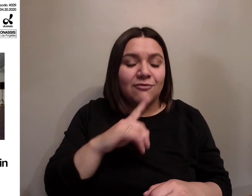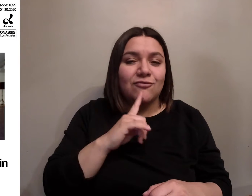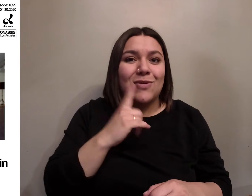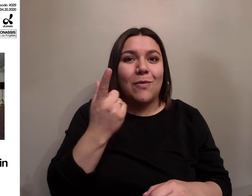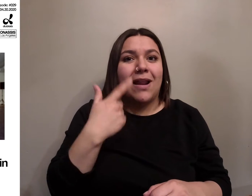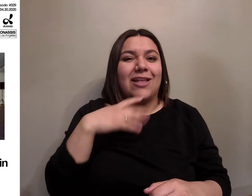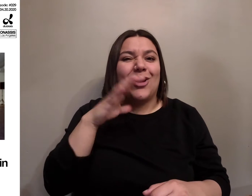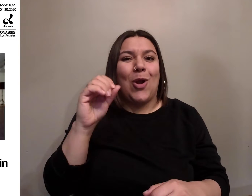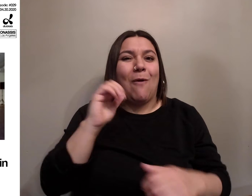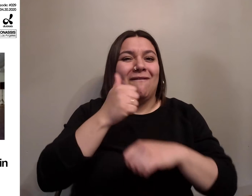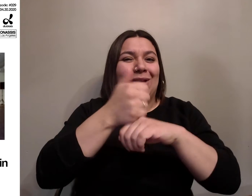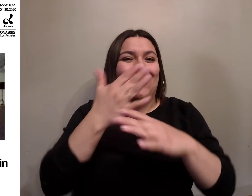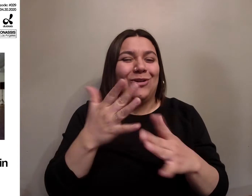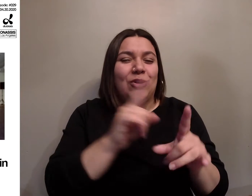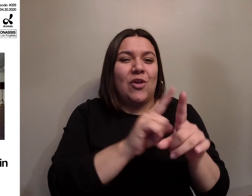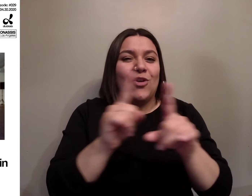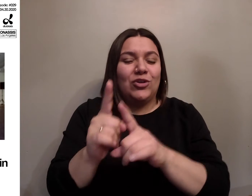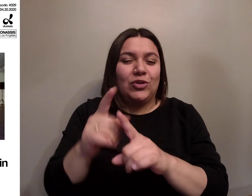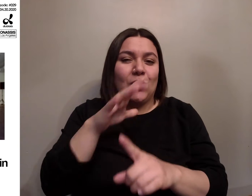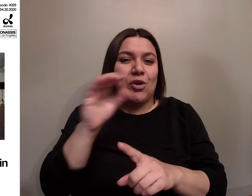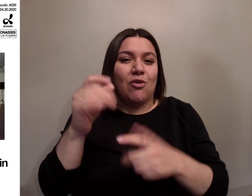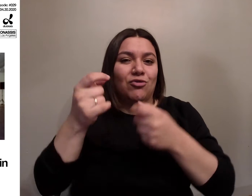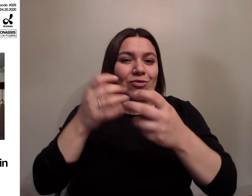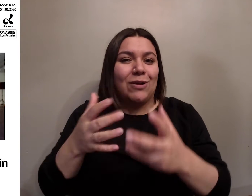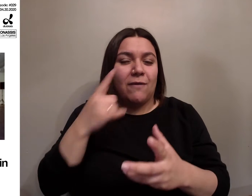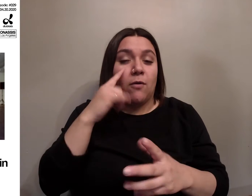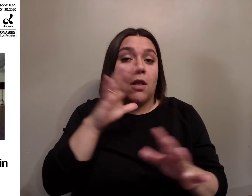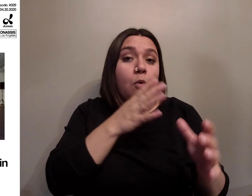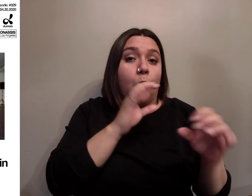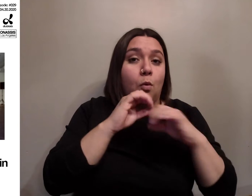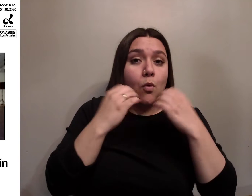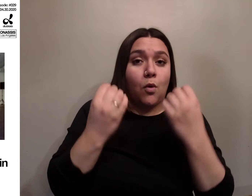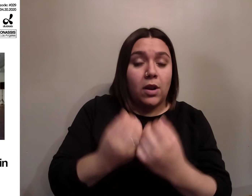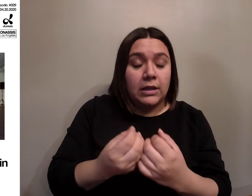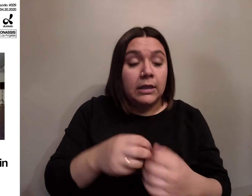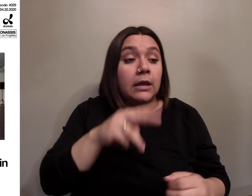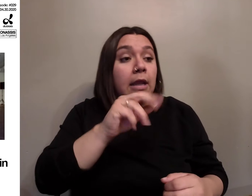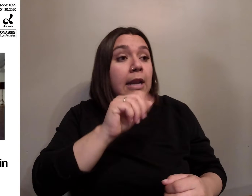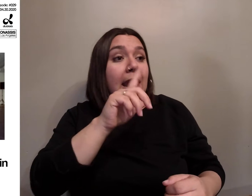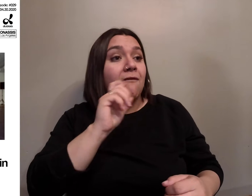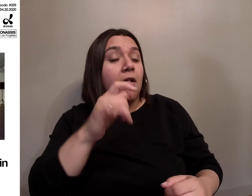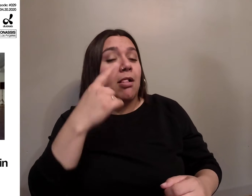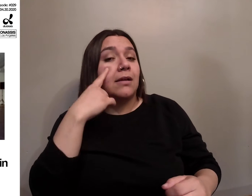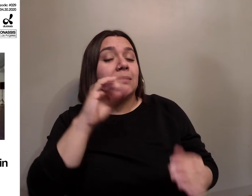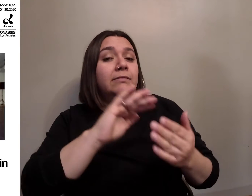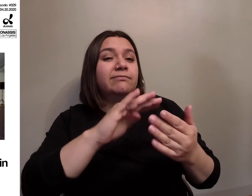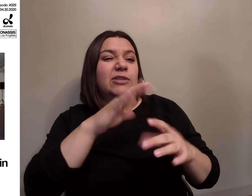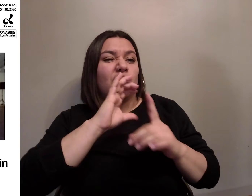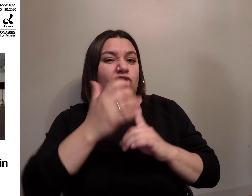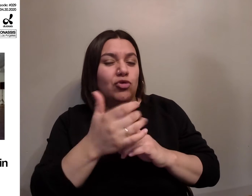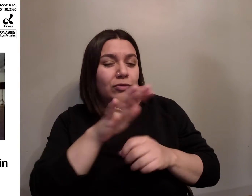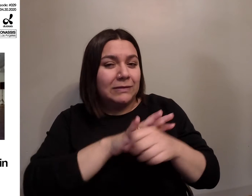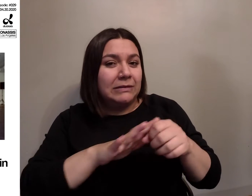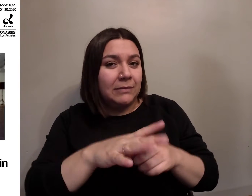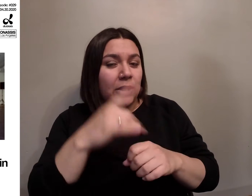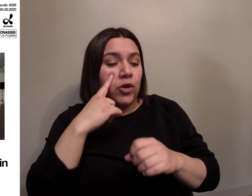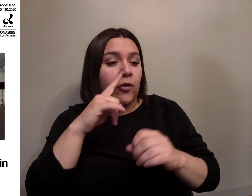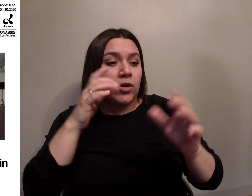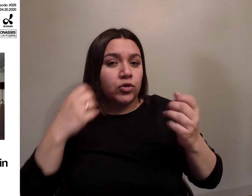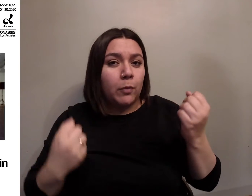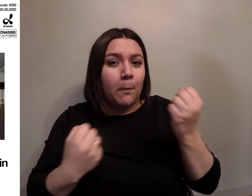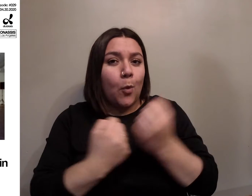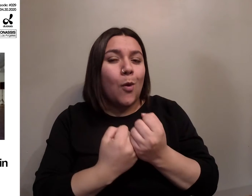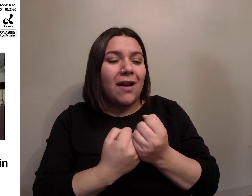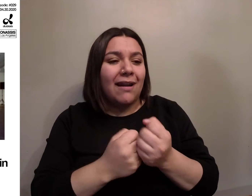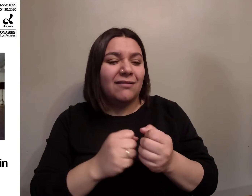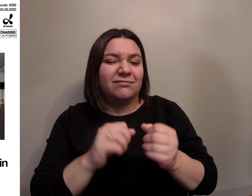one of the co-founders and co-director of that organization. Naval is a cultural space fostering collective